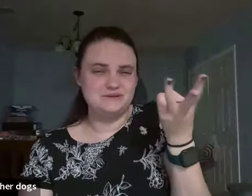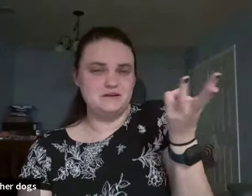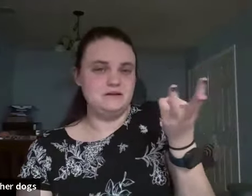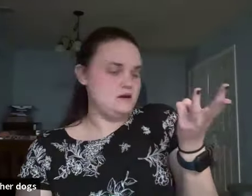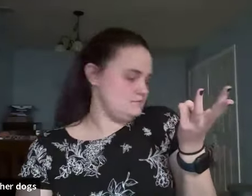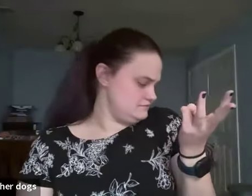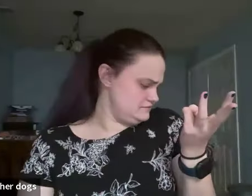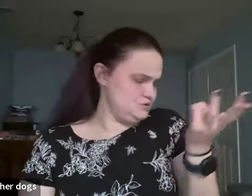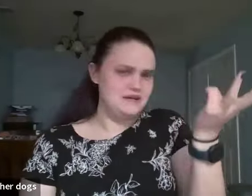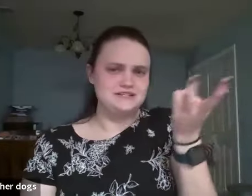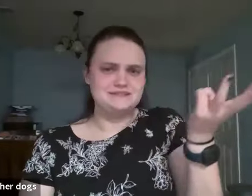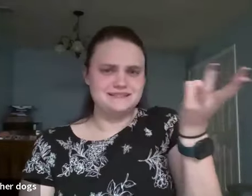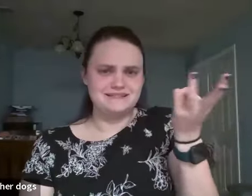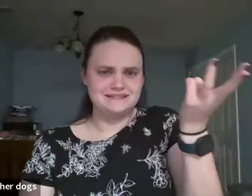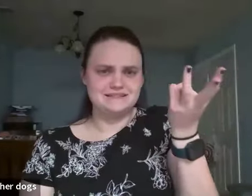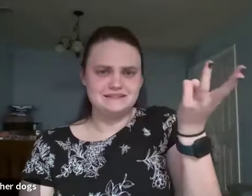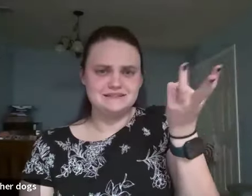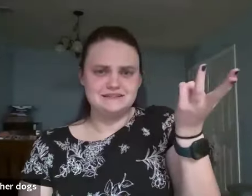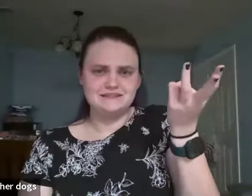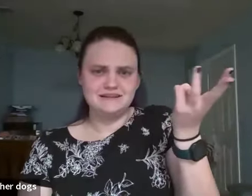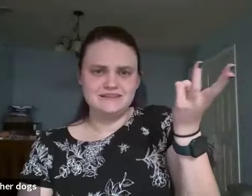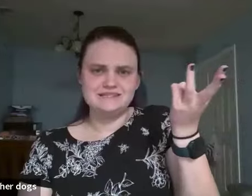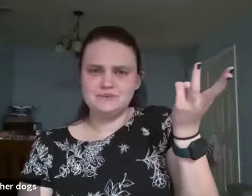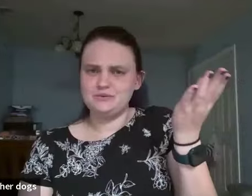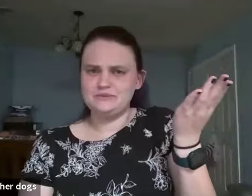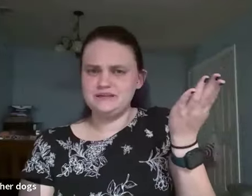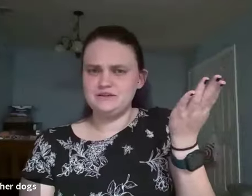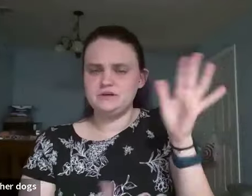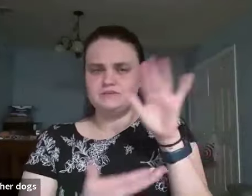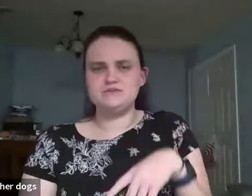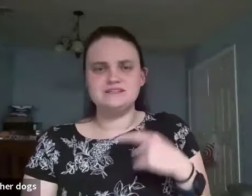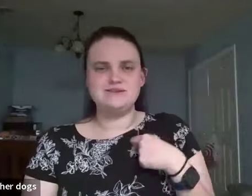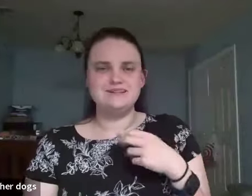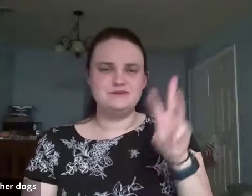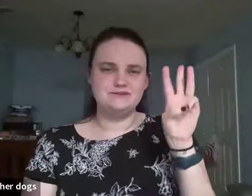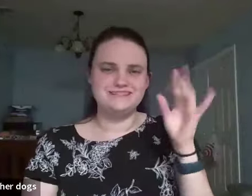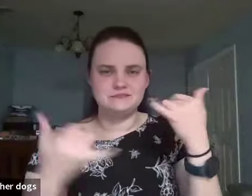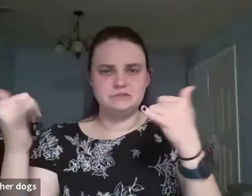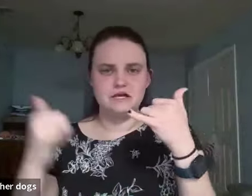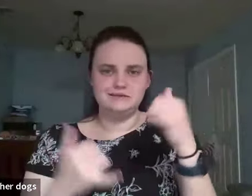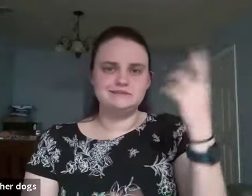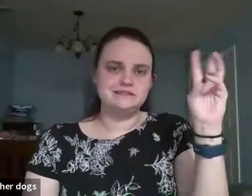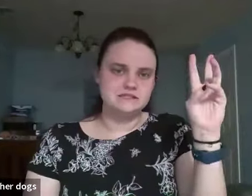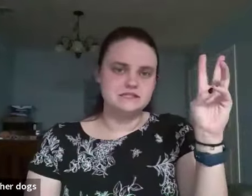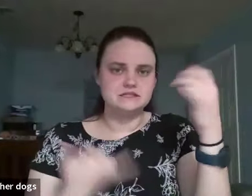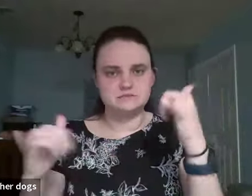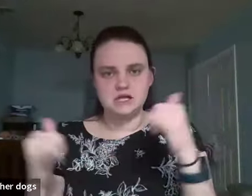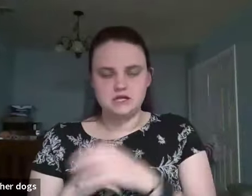typically, you can do six like this, but it would be a little bit confusing. So I typically have six playing, six